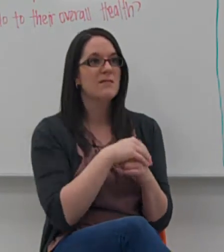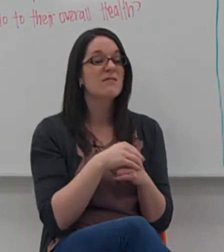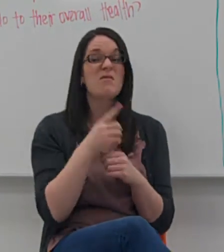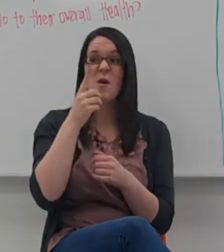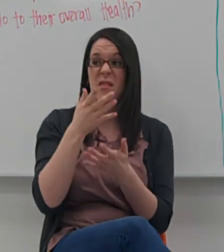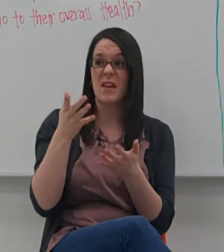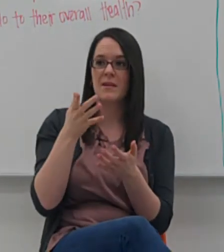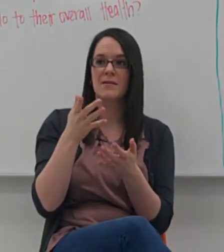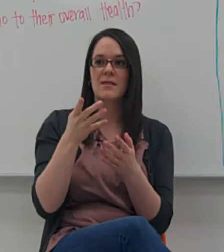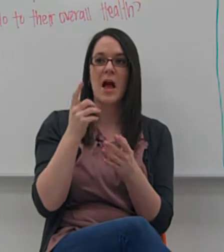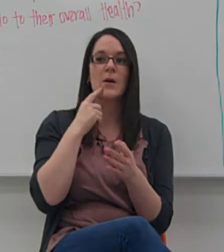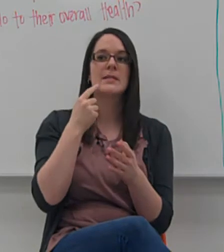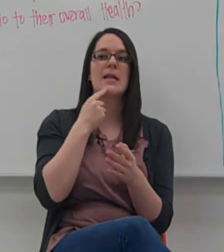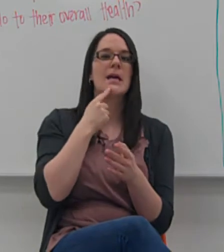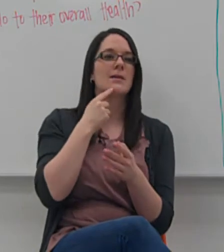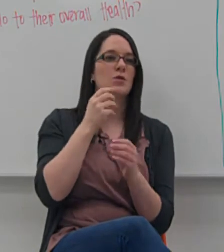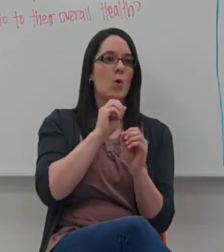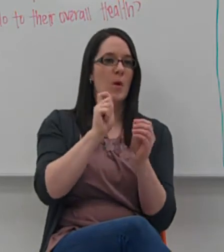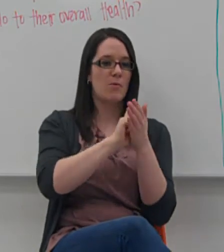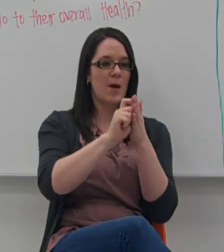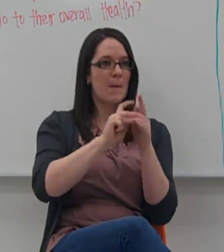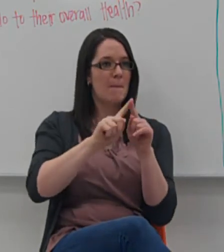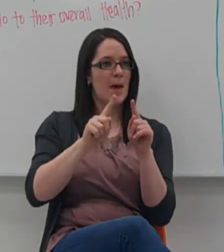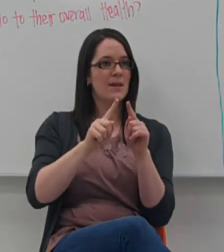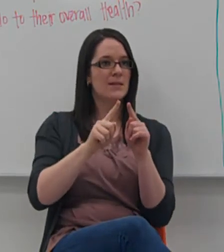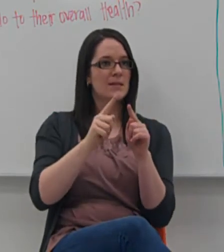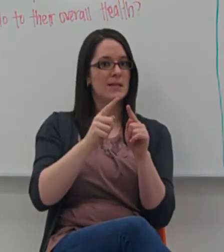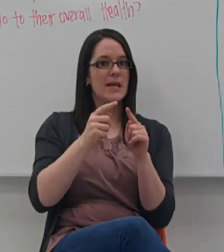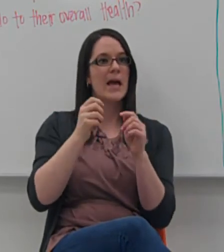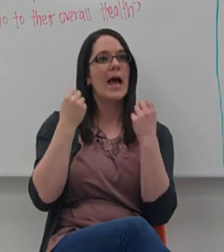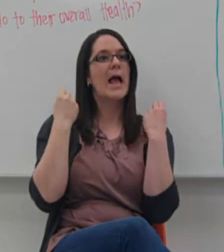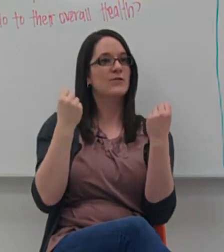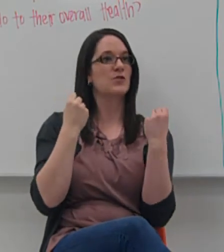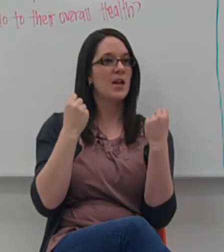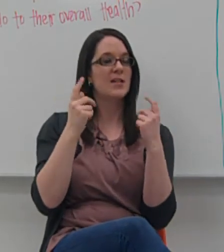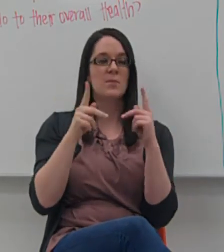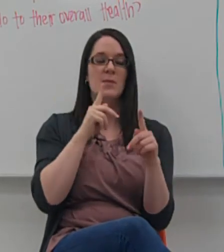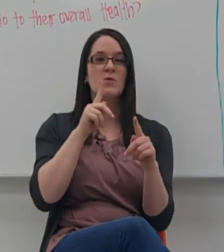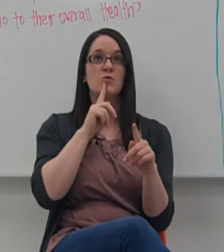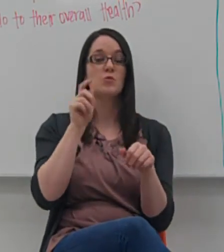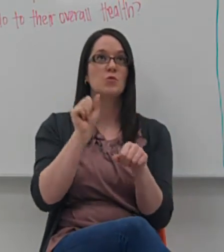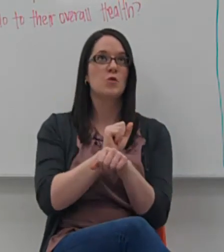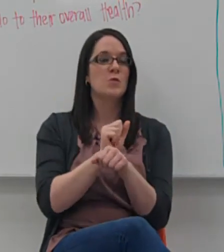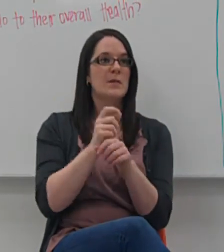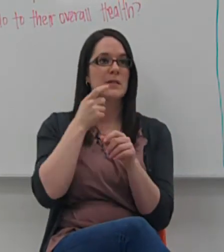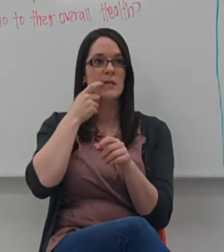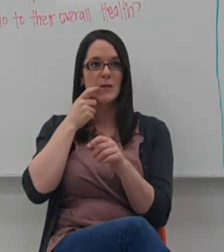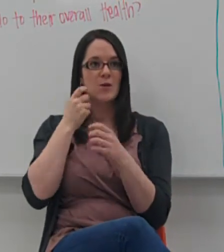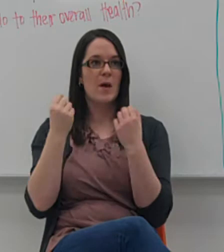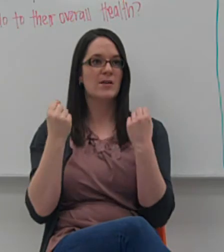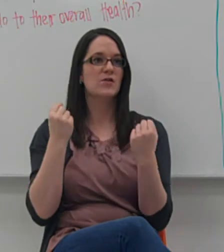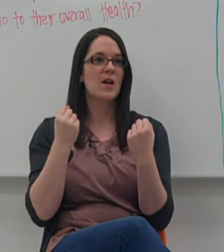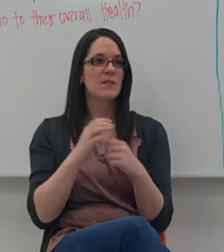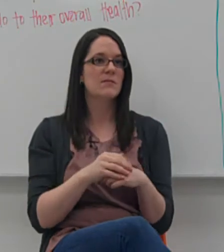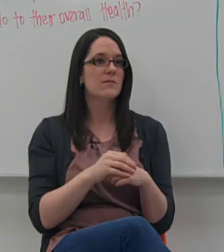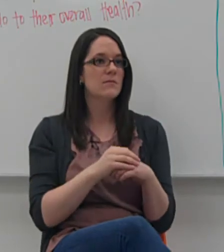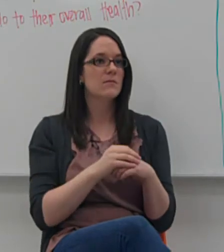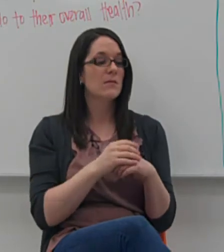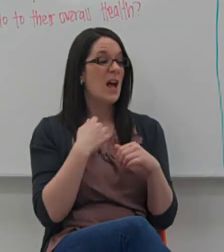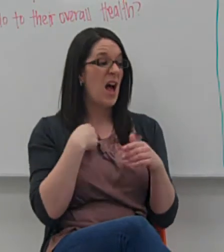say. Nobody wrote it up there, but I was going to say exercise. People are definitely addicted to exercise. I wrote sports. Shh. I can hear all sorts of like